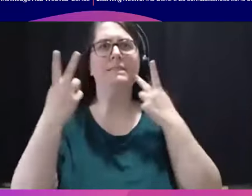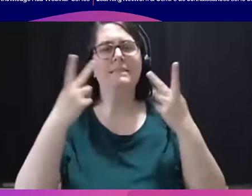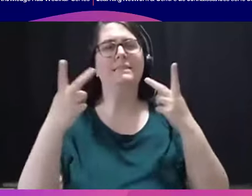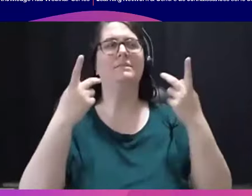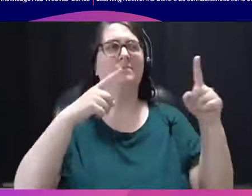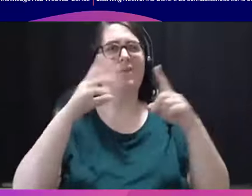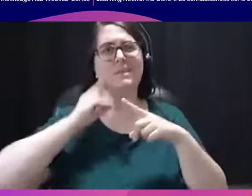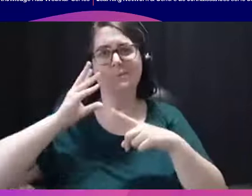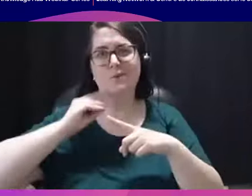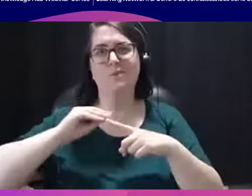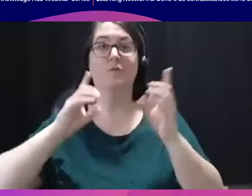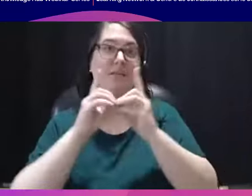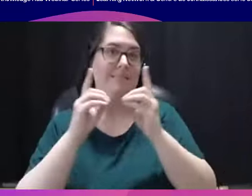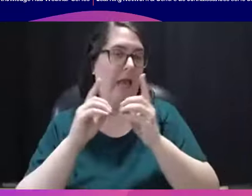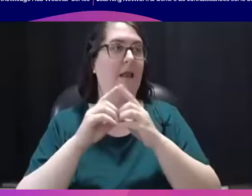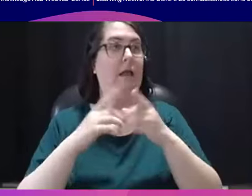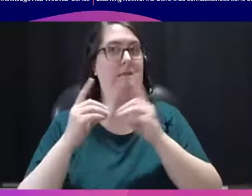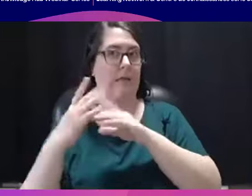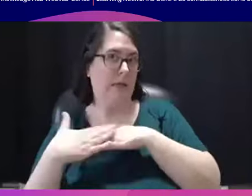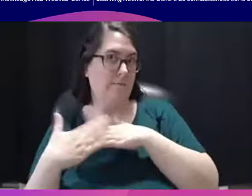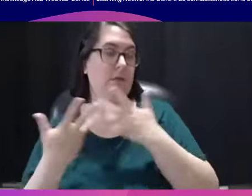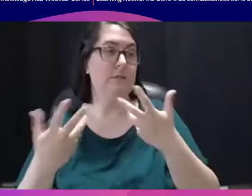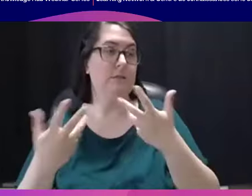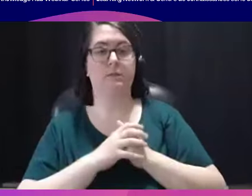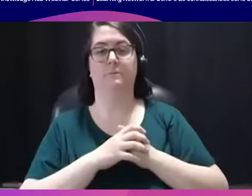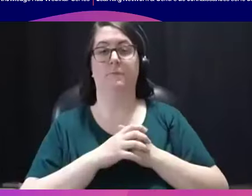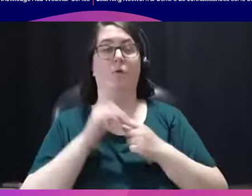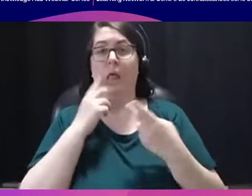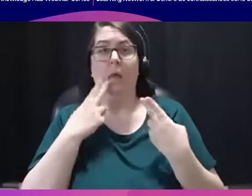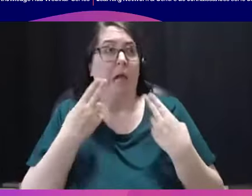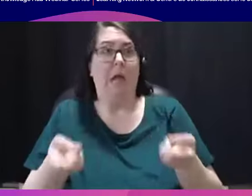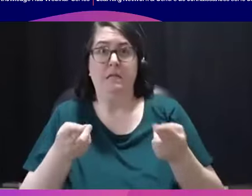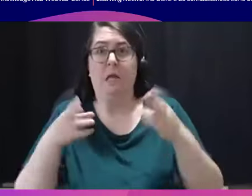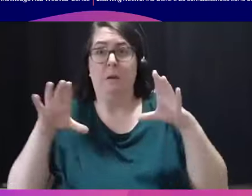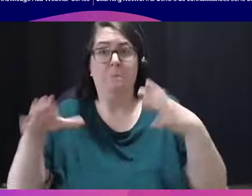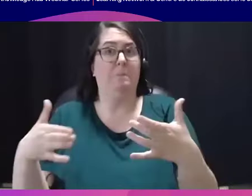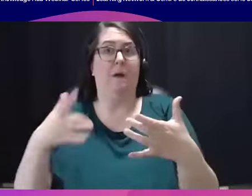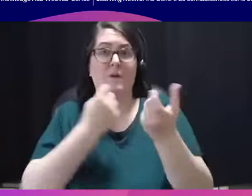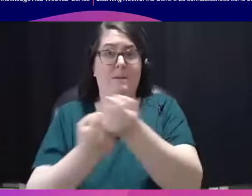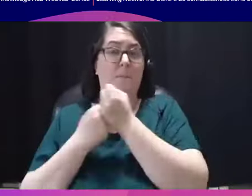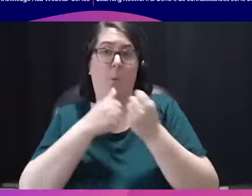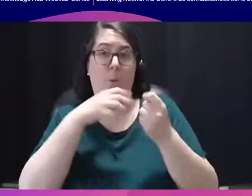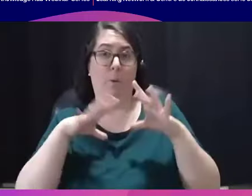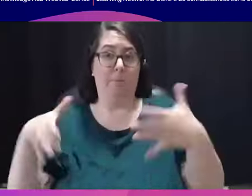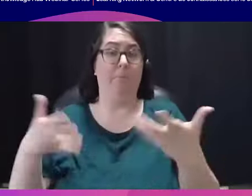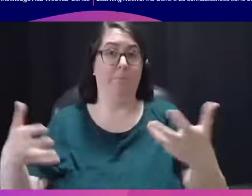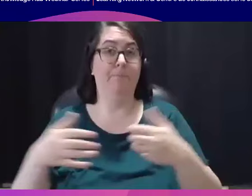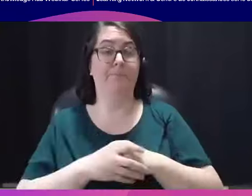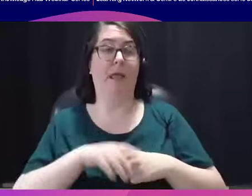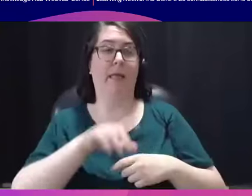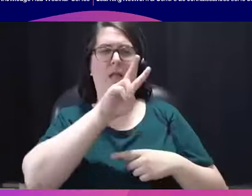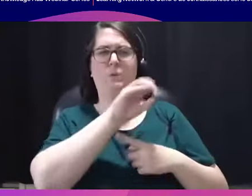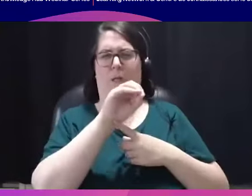experiences and gain dating advice. And this was a largely innocent place and a place for support. In the early